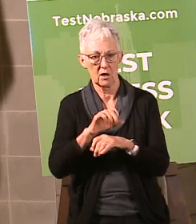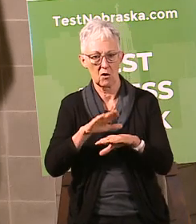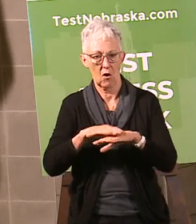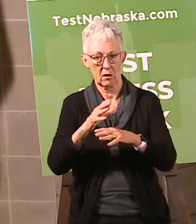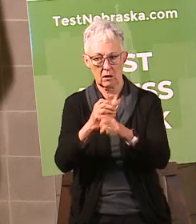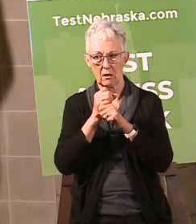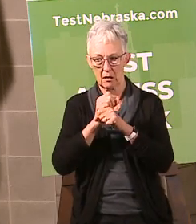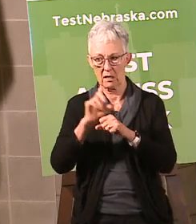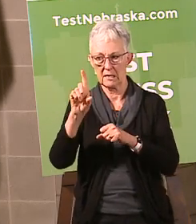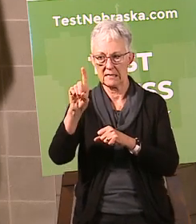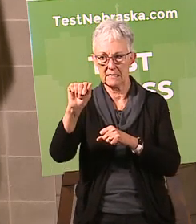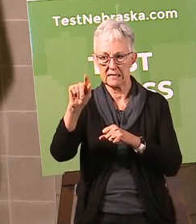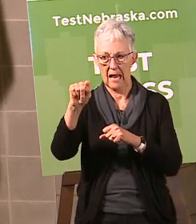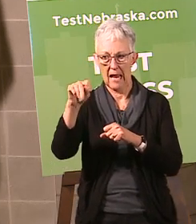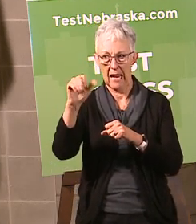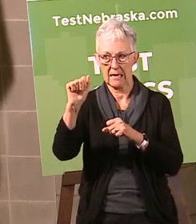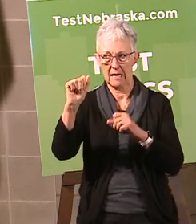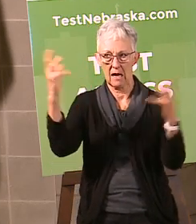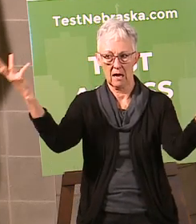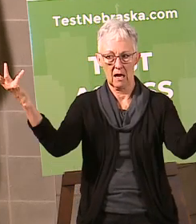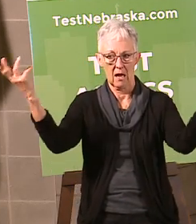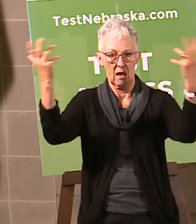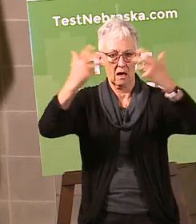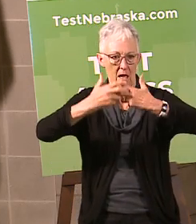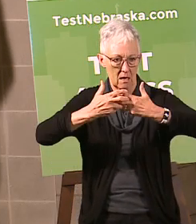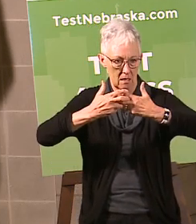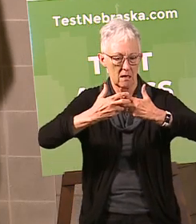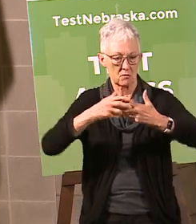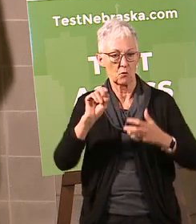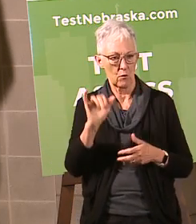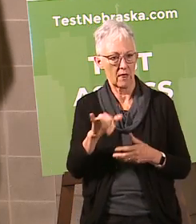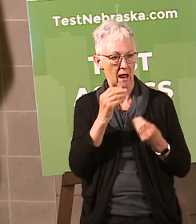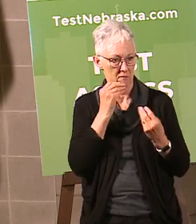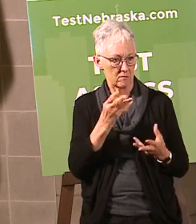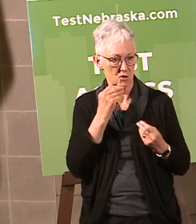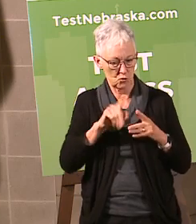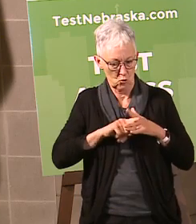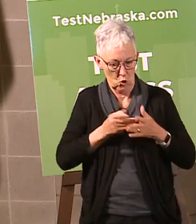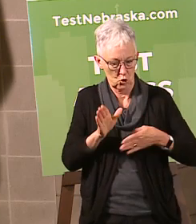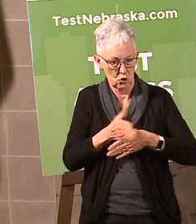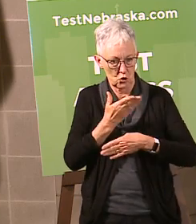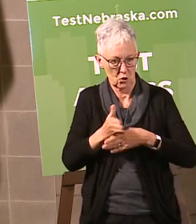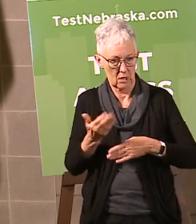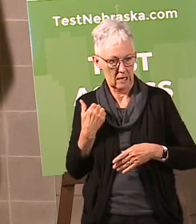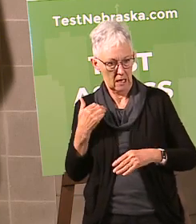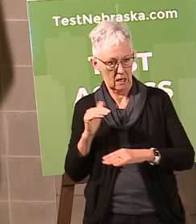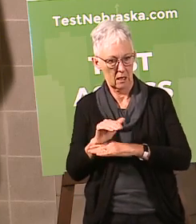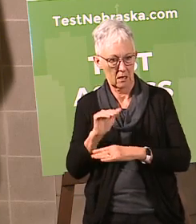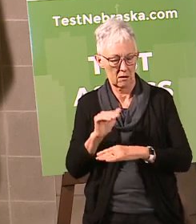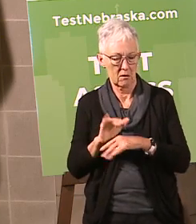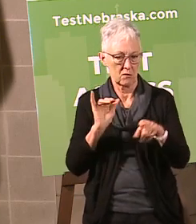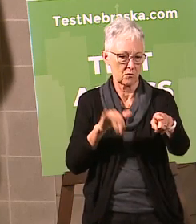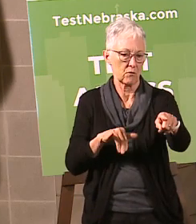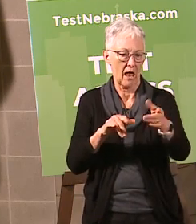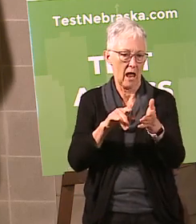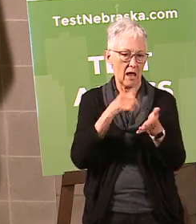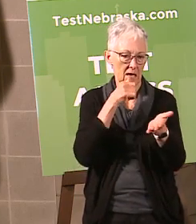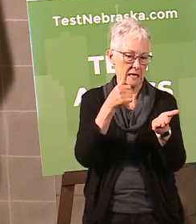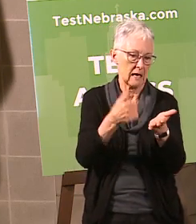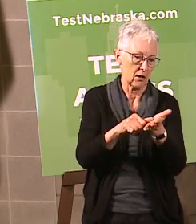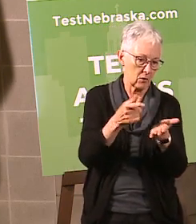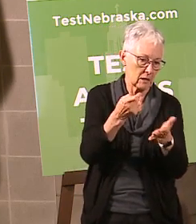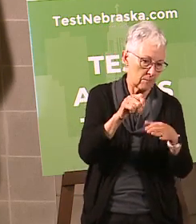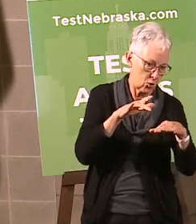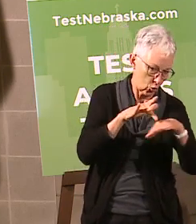Test Nebraska too. That data is now being shared as of last night, so the editorial was a little premature with regard to that. I mean, yes, in a